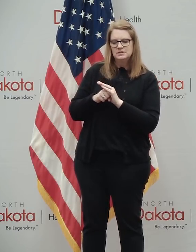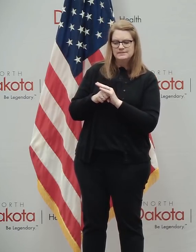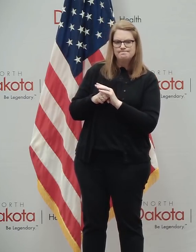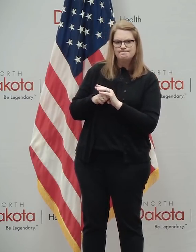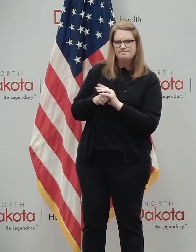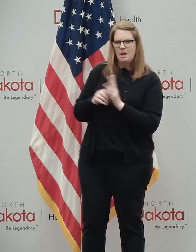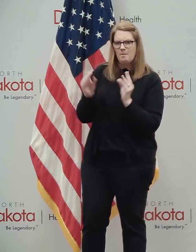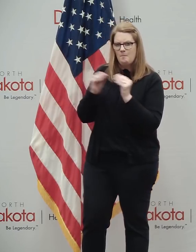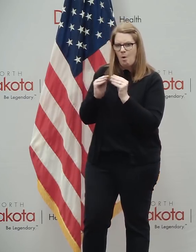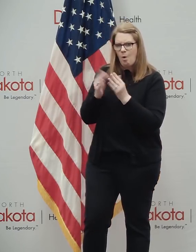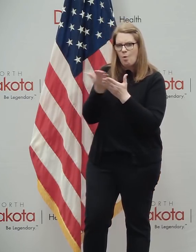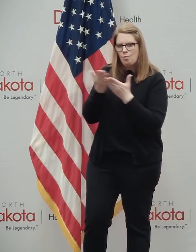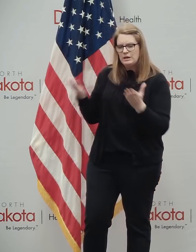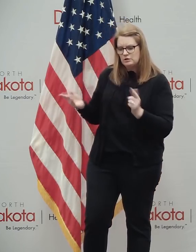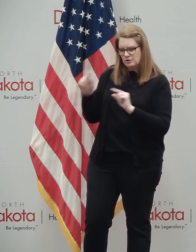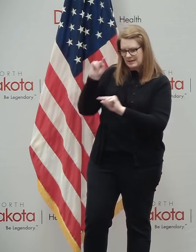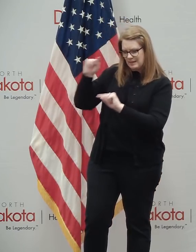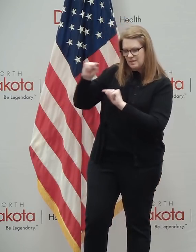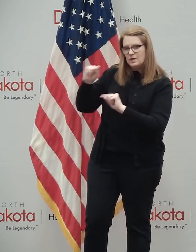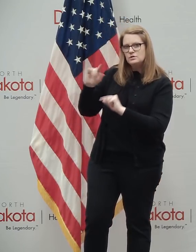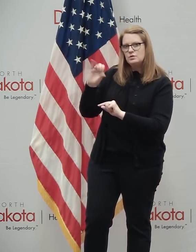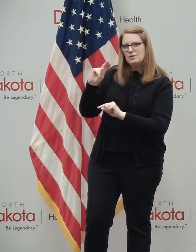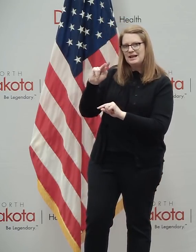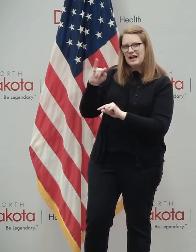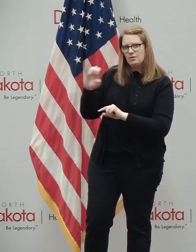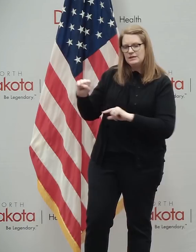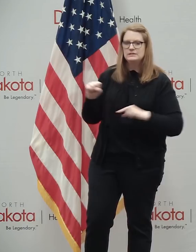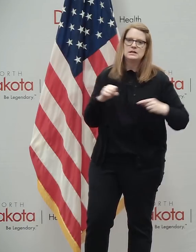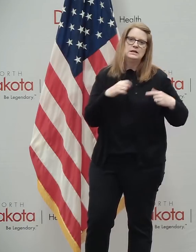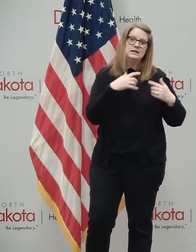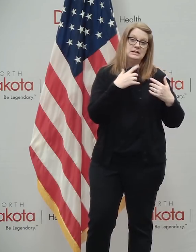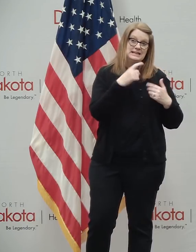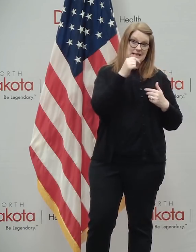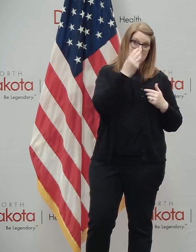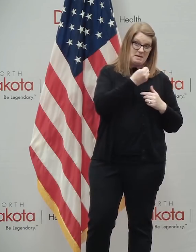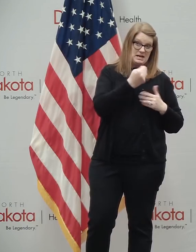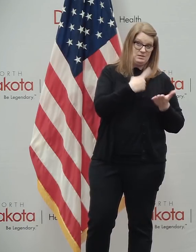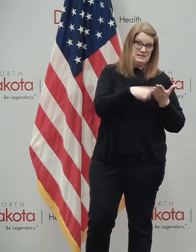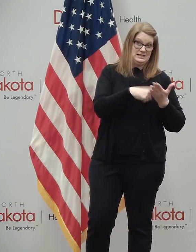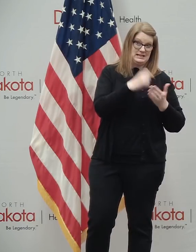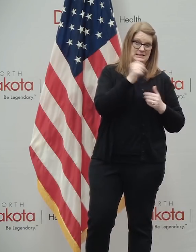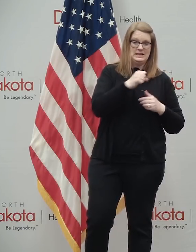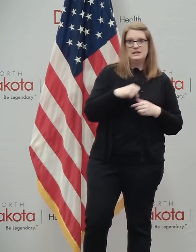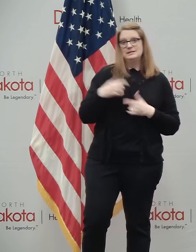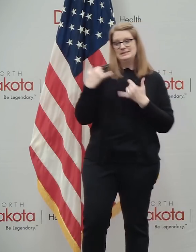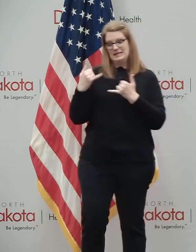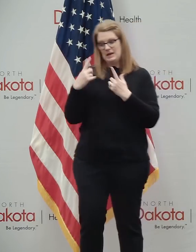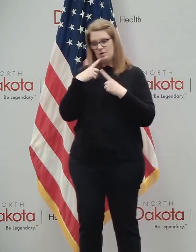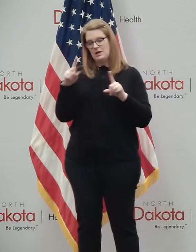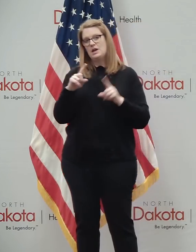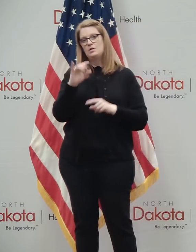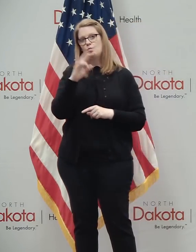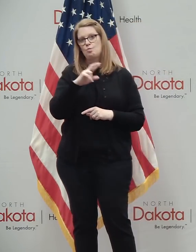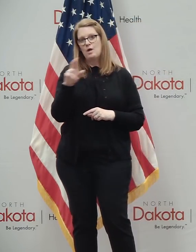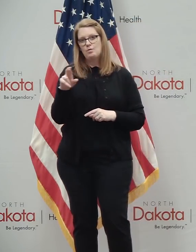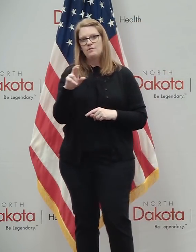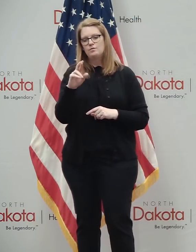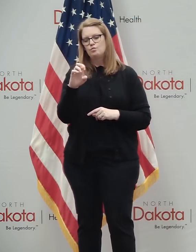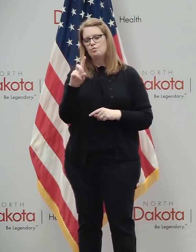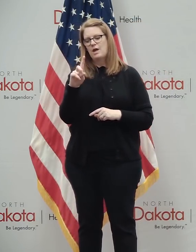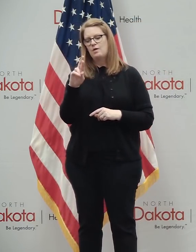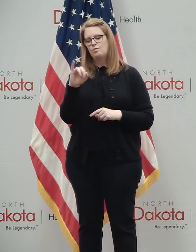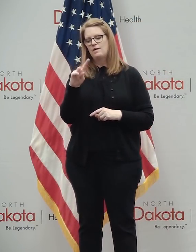drive more resources in those directions. We talked on Monday that we were. Today we're announcing the Red River Valley COVID-19 Task